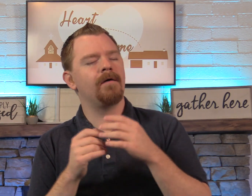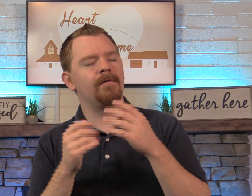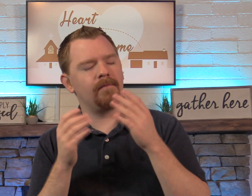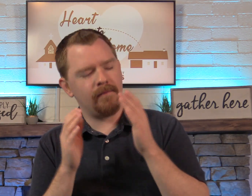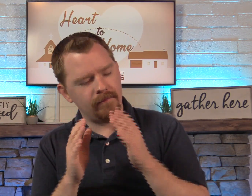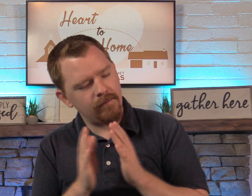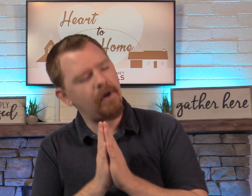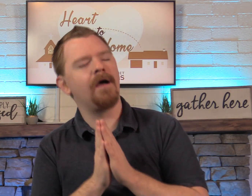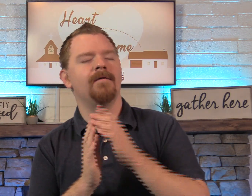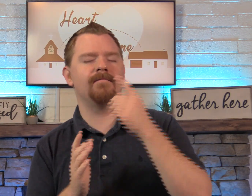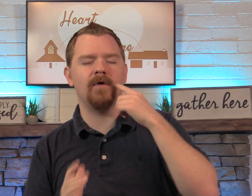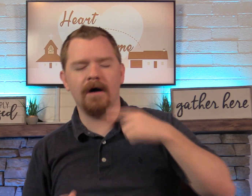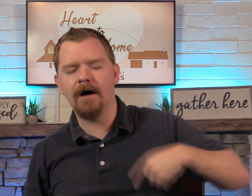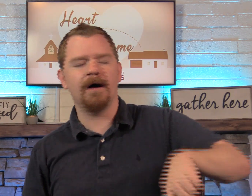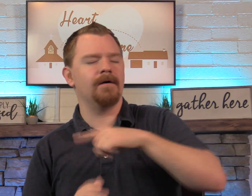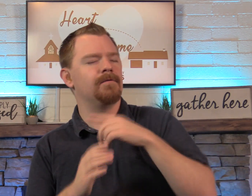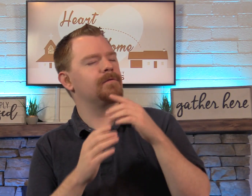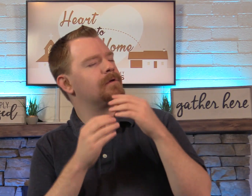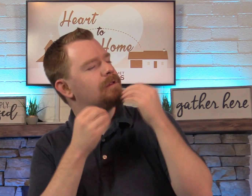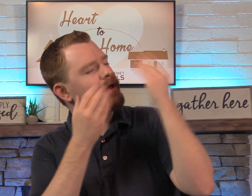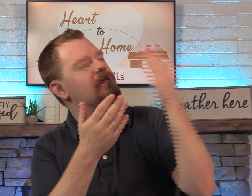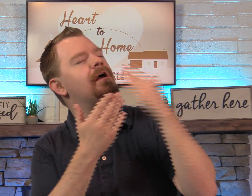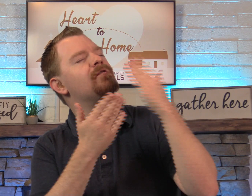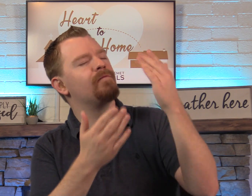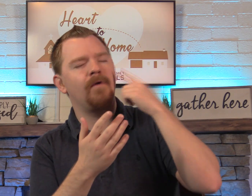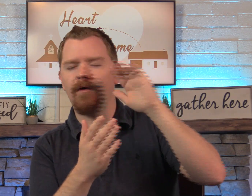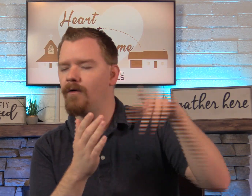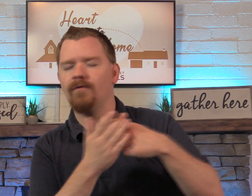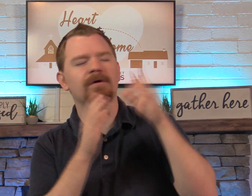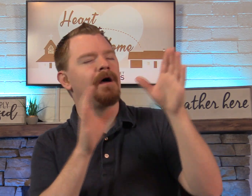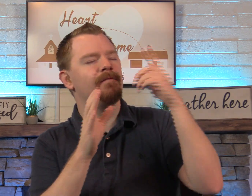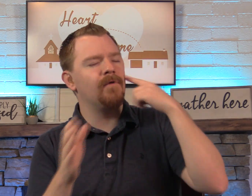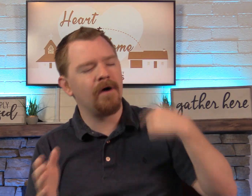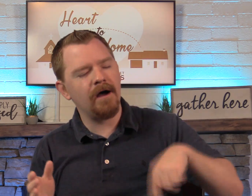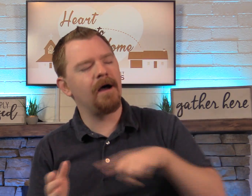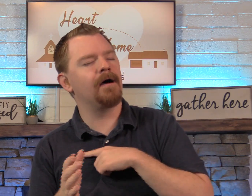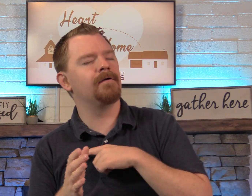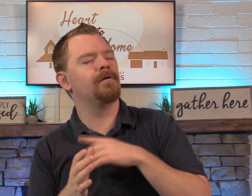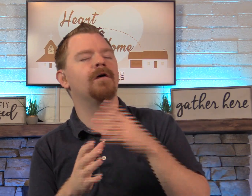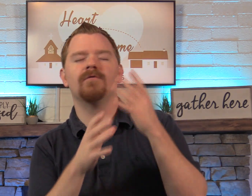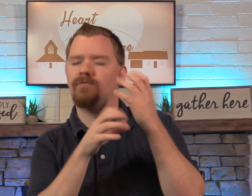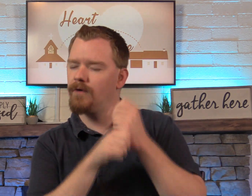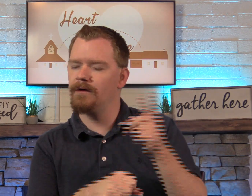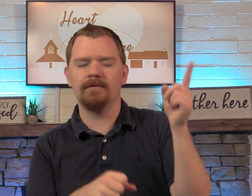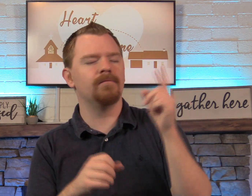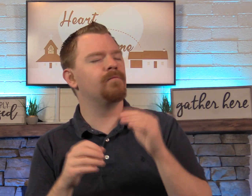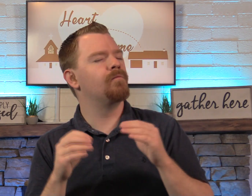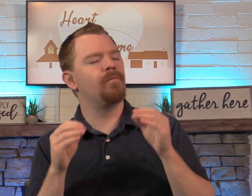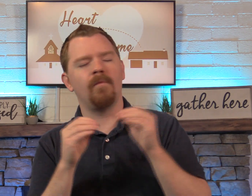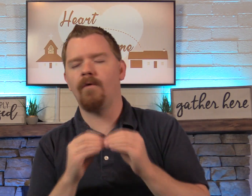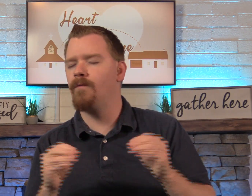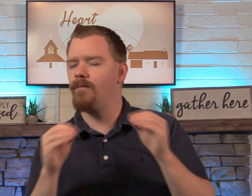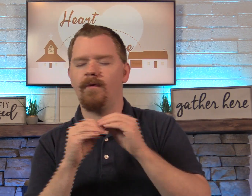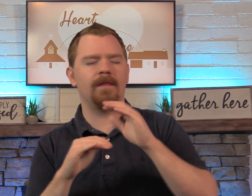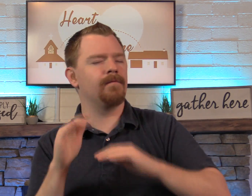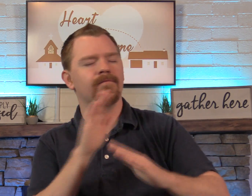That's the best. We pray that we give you thanks for all you do for us, and we trust in you more and